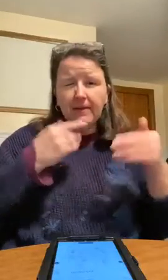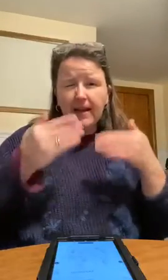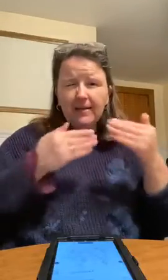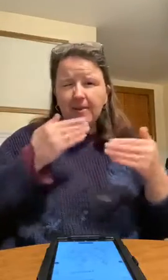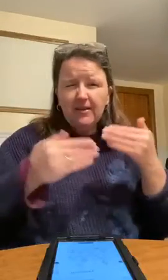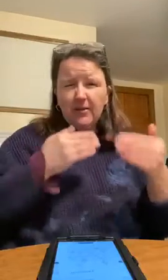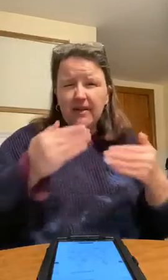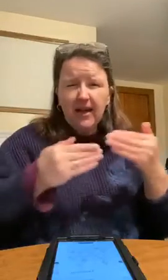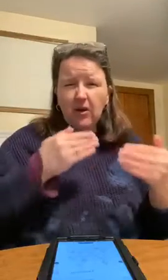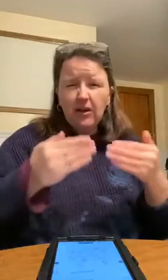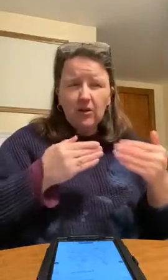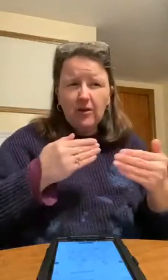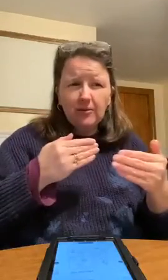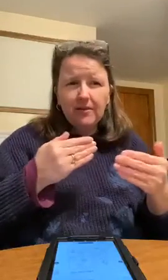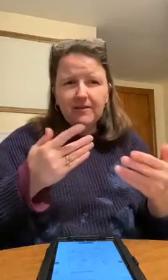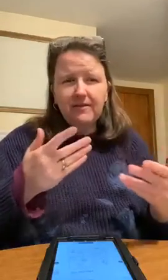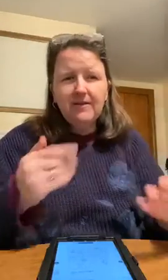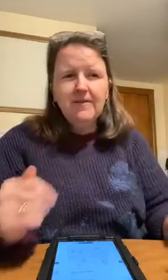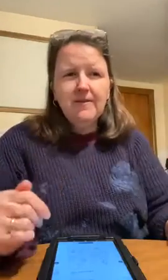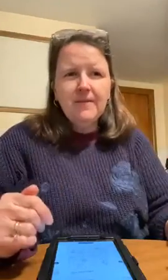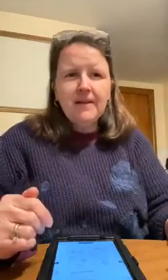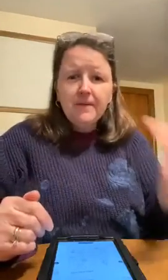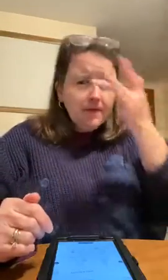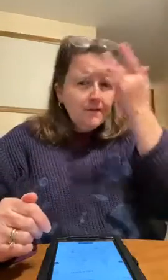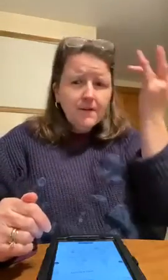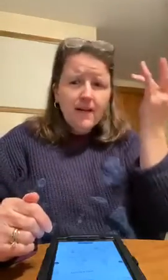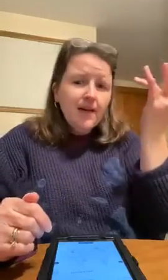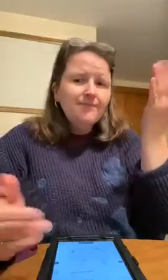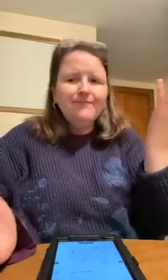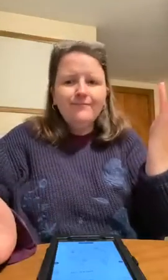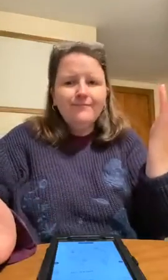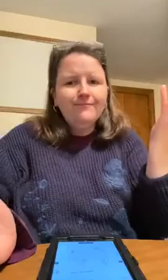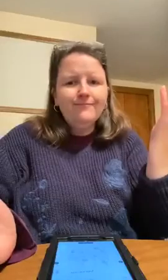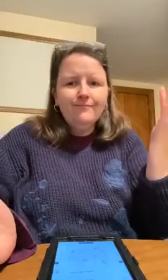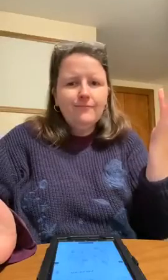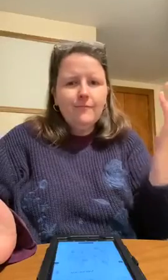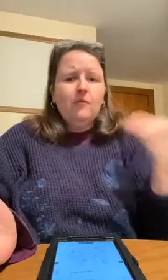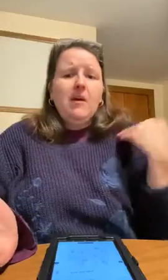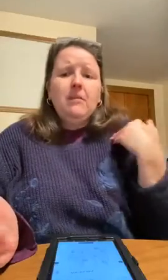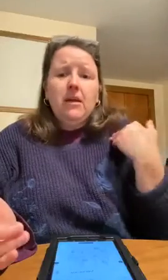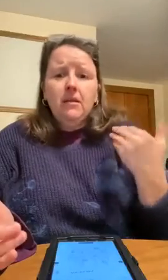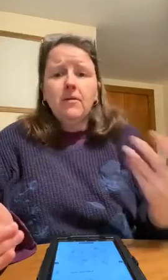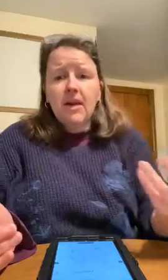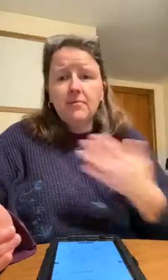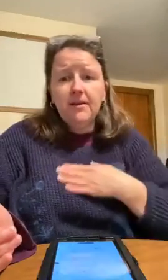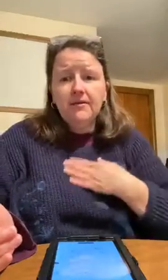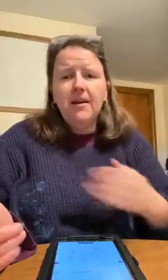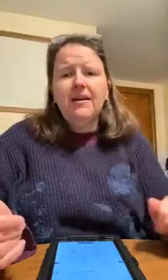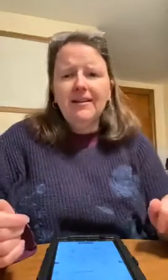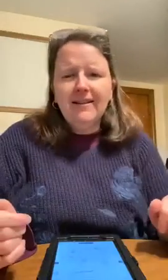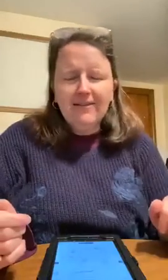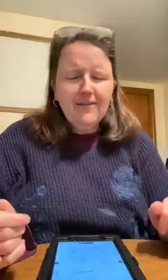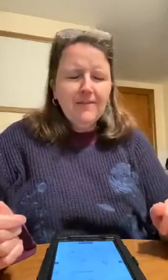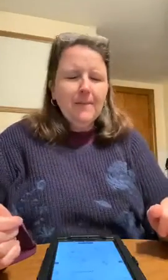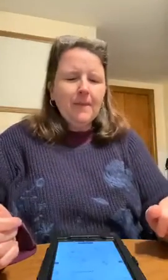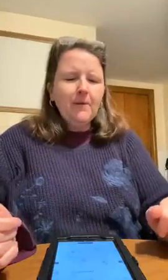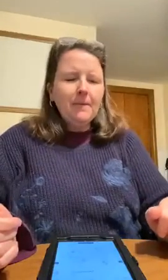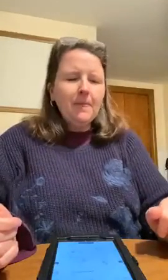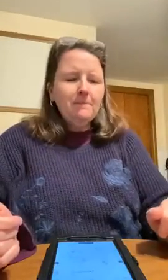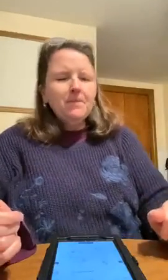been doing that all along, but if I forget, remind me, okay, please? Okay. So